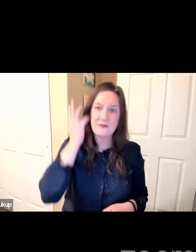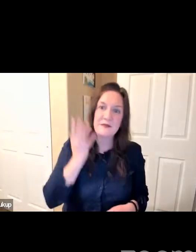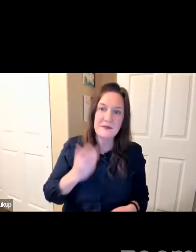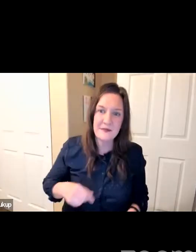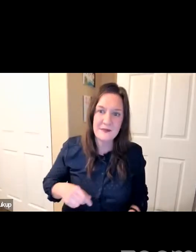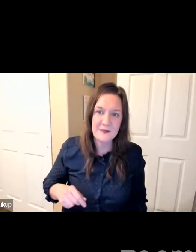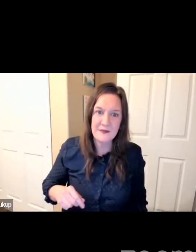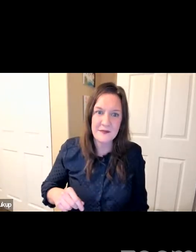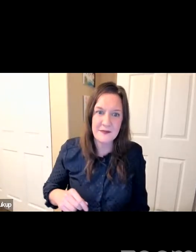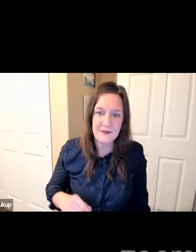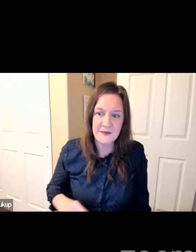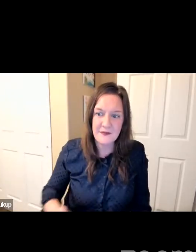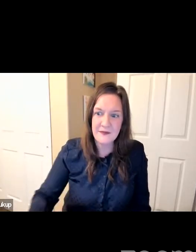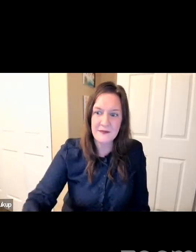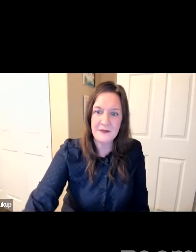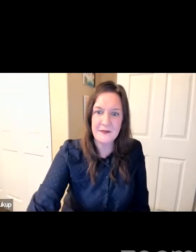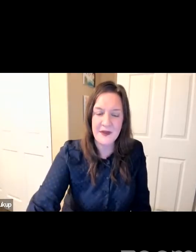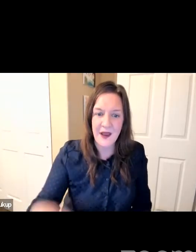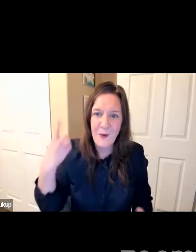Chair?